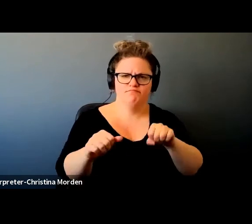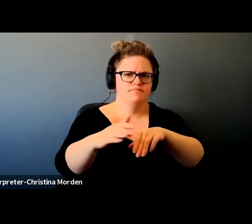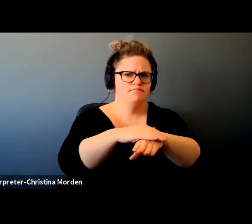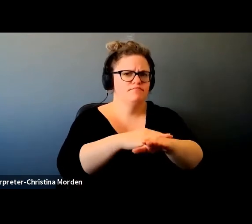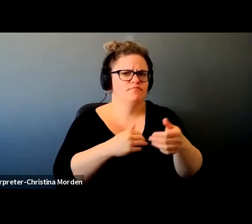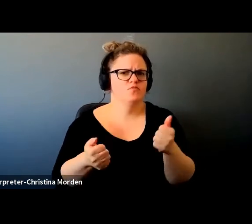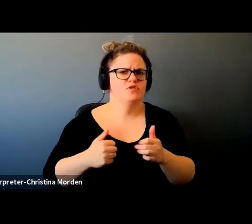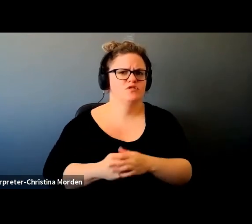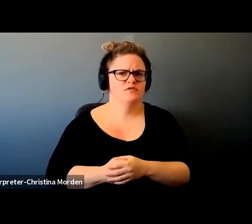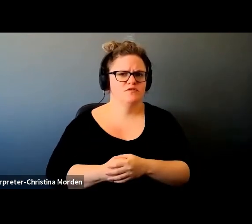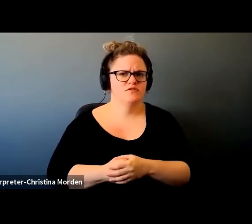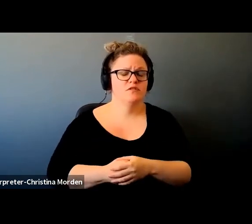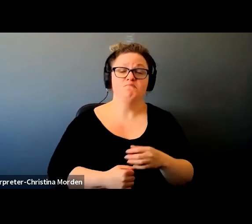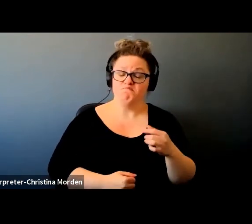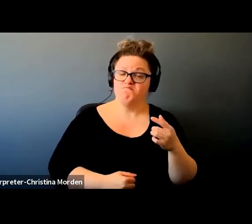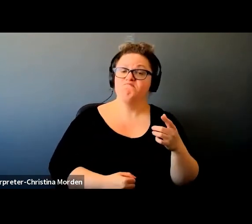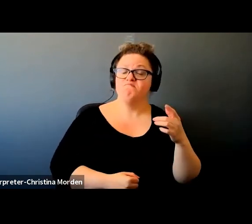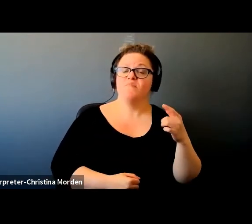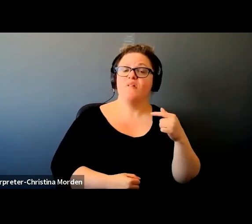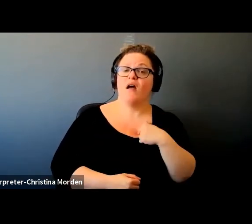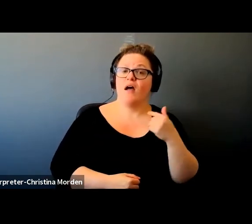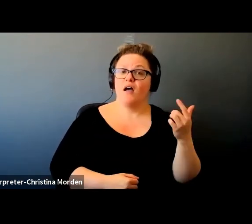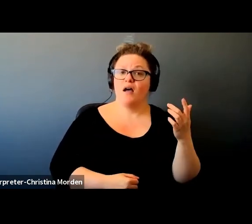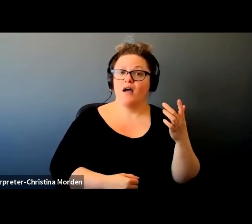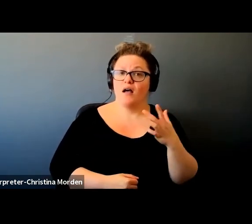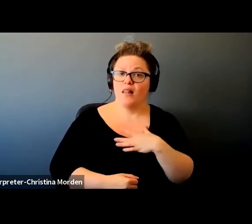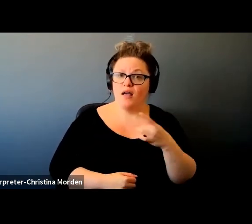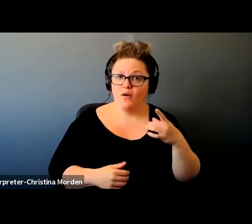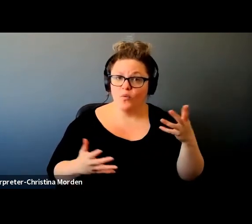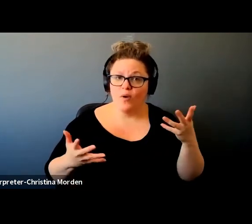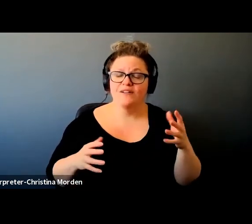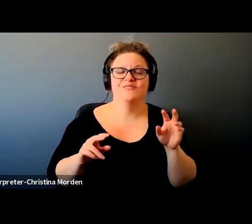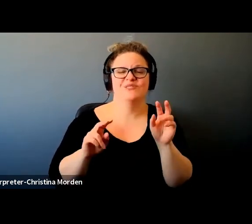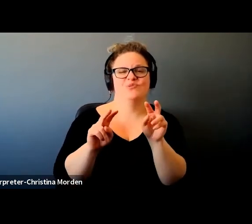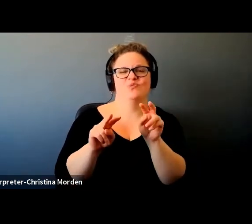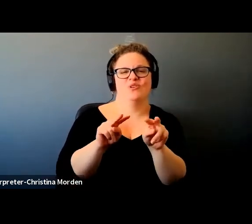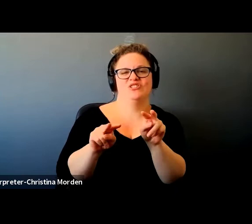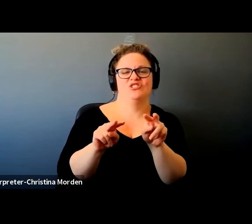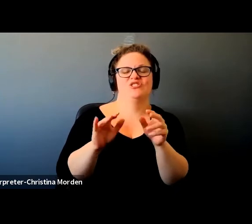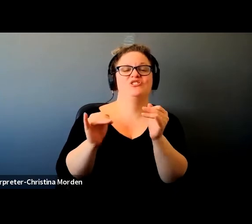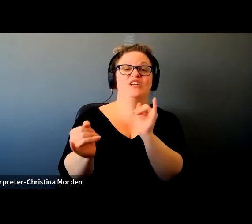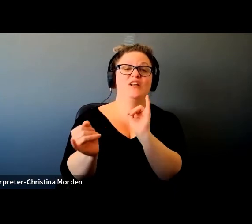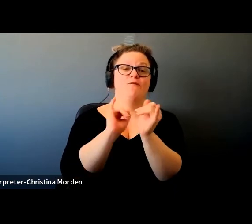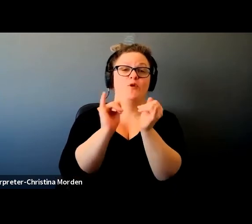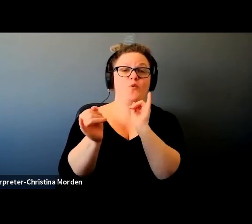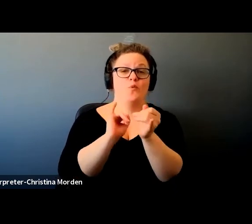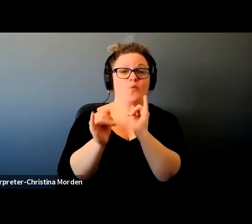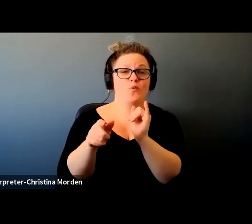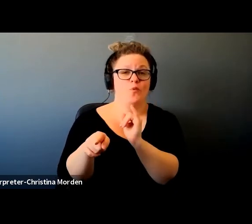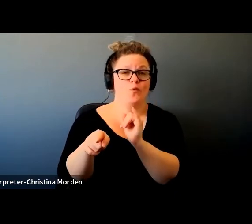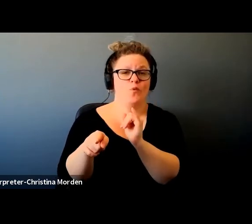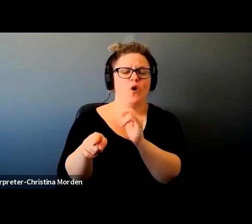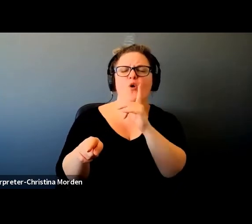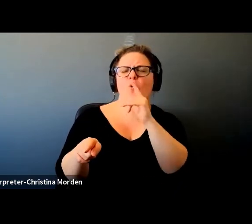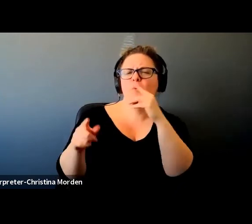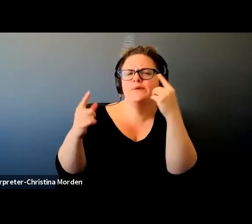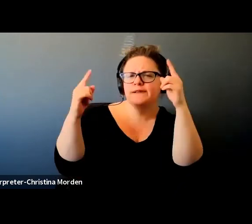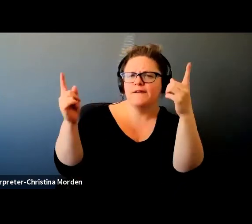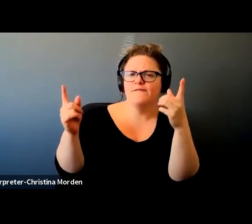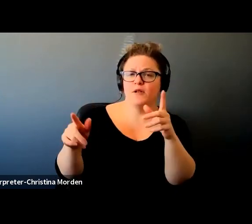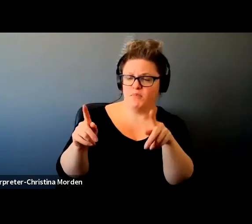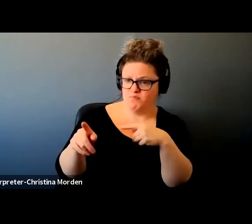not even know. I like to listen to, I like watching interviews of performers that I think are successful, that I think